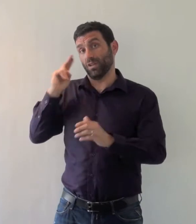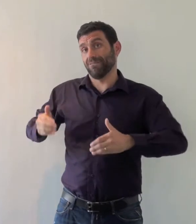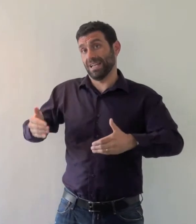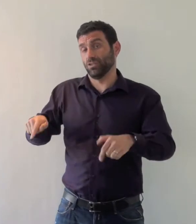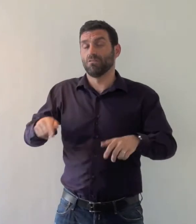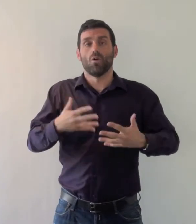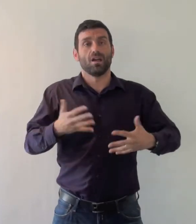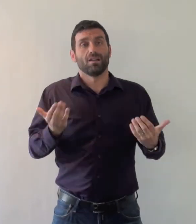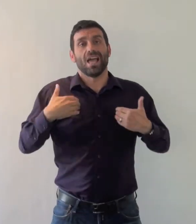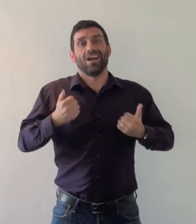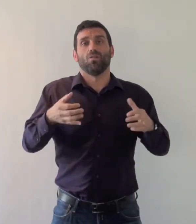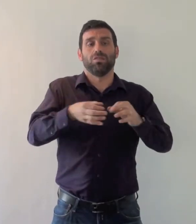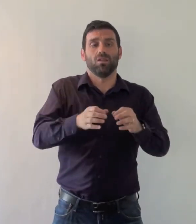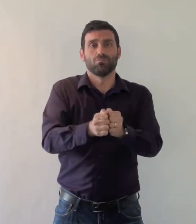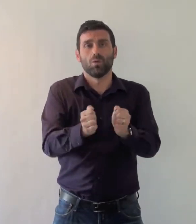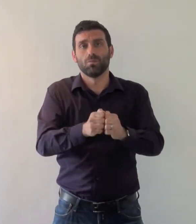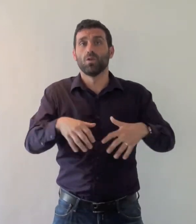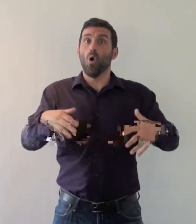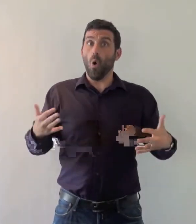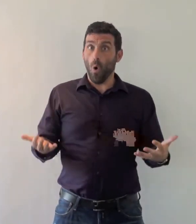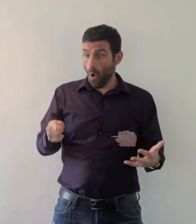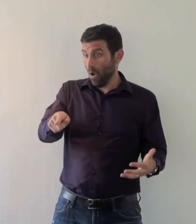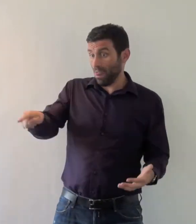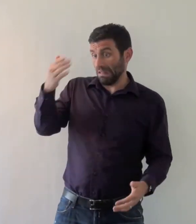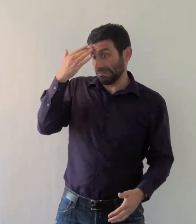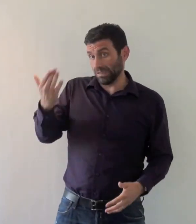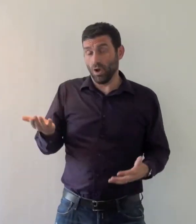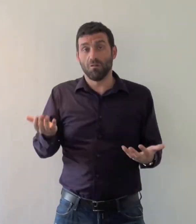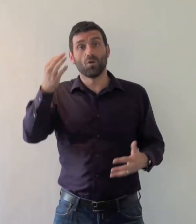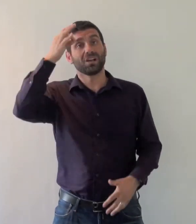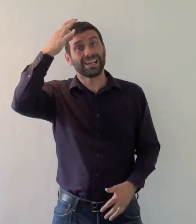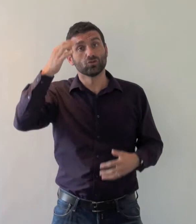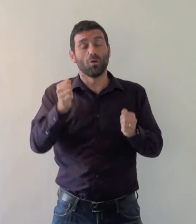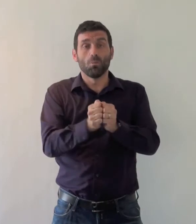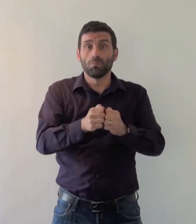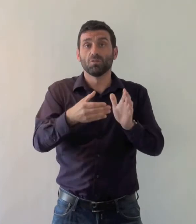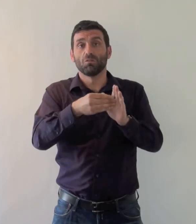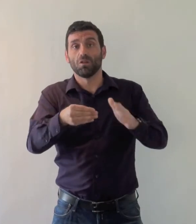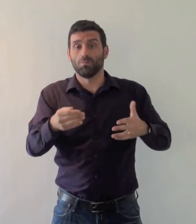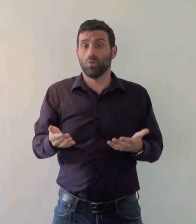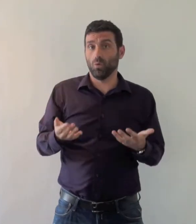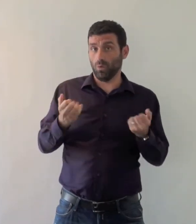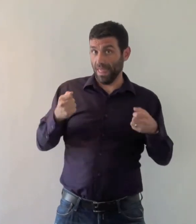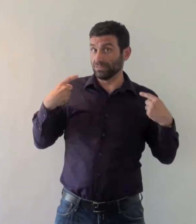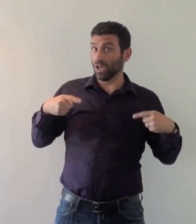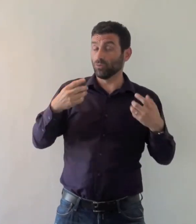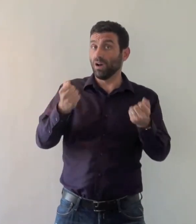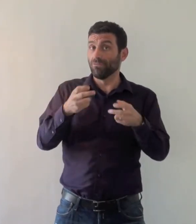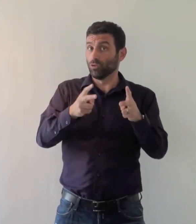health-related appointments, or that they're entitled to have interpreters for the council appointments and other